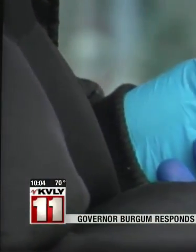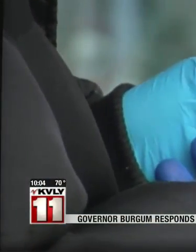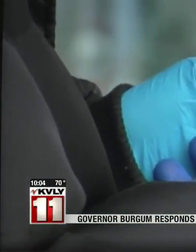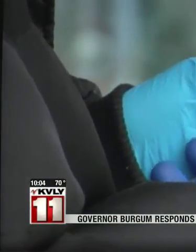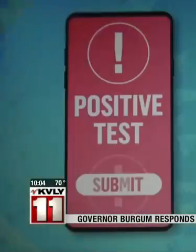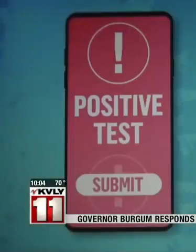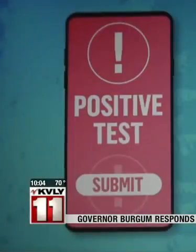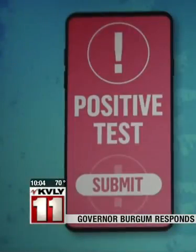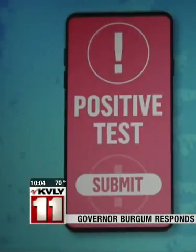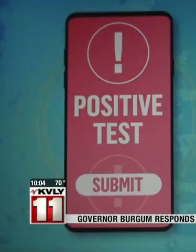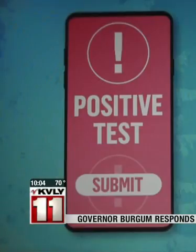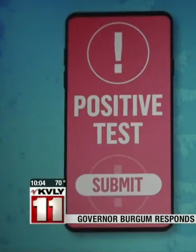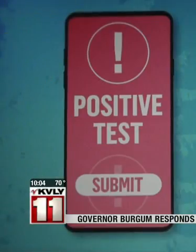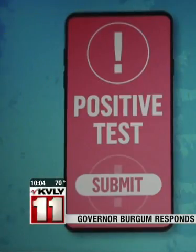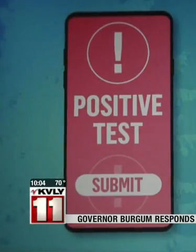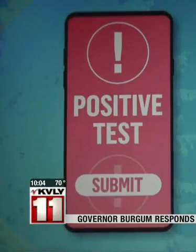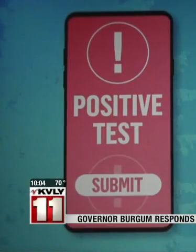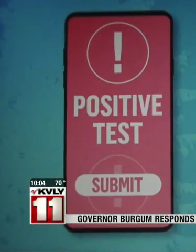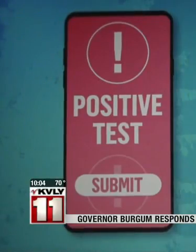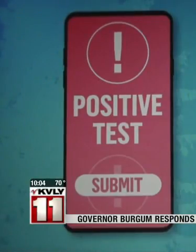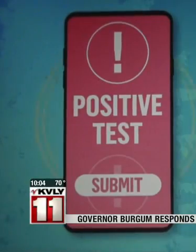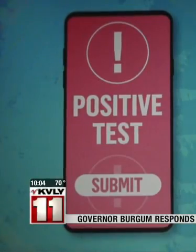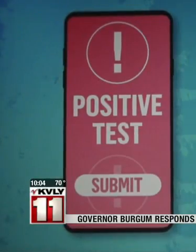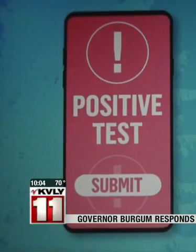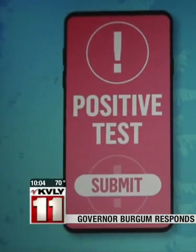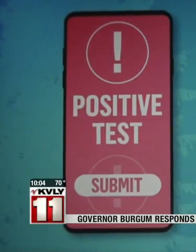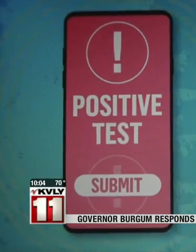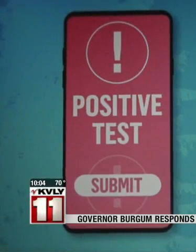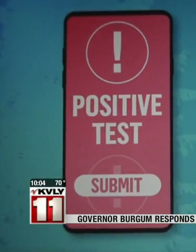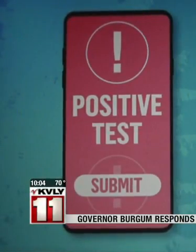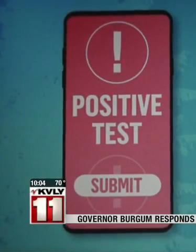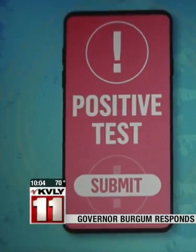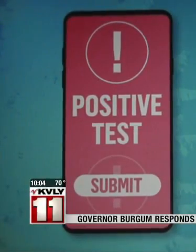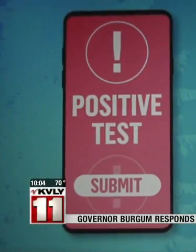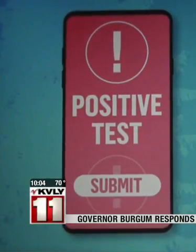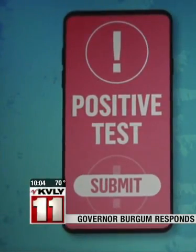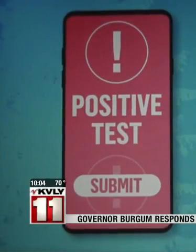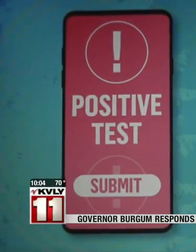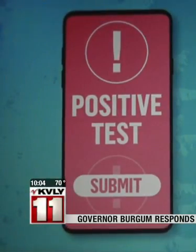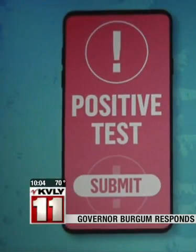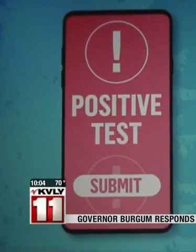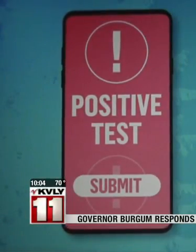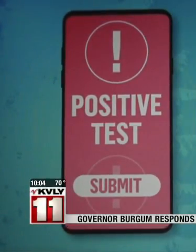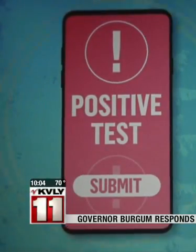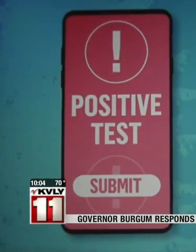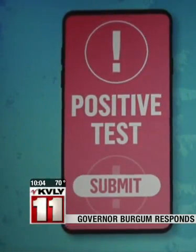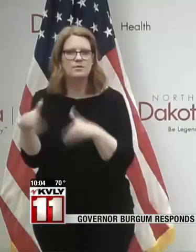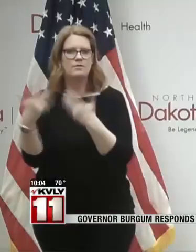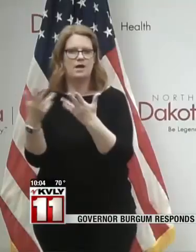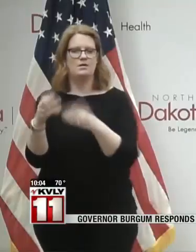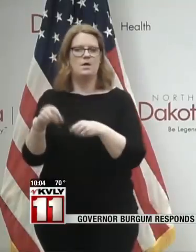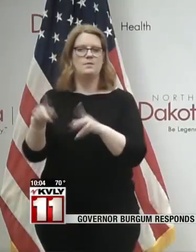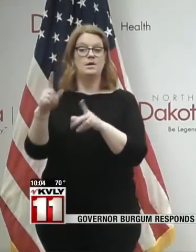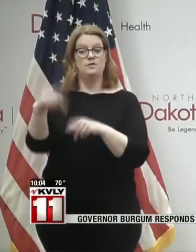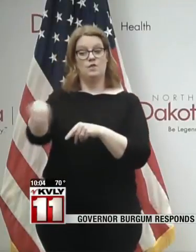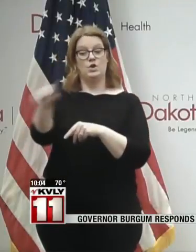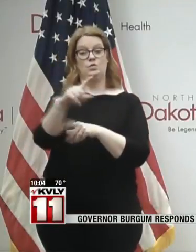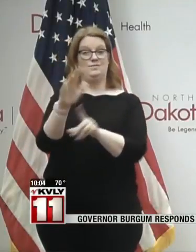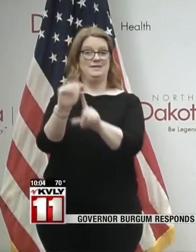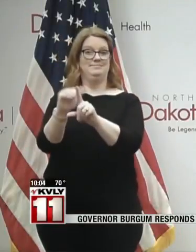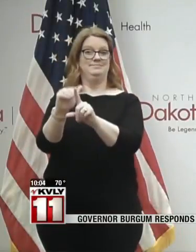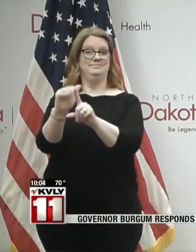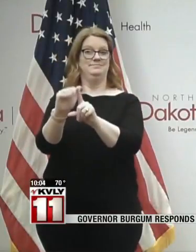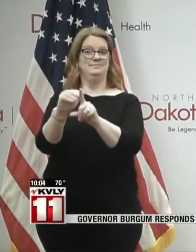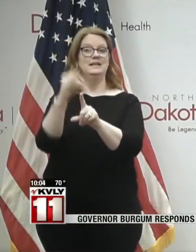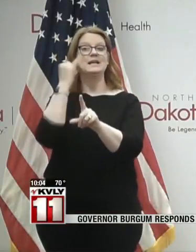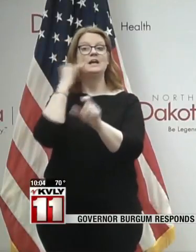completely private Bluetooth technology that's coming from Apple and Google. And that will again provide an opportunity for you to be notified if